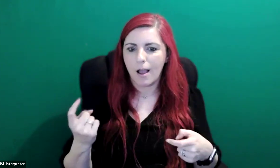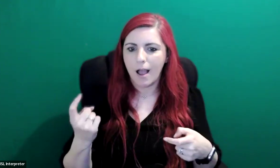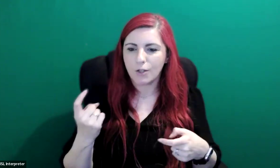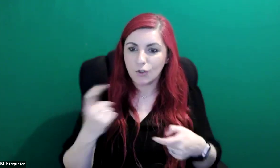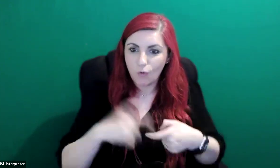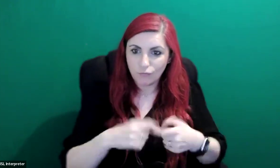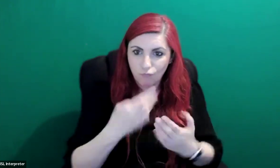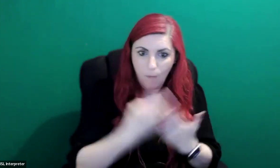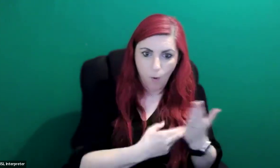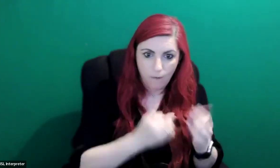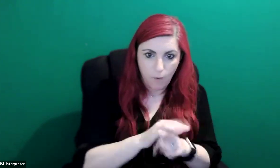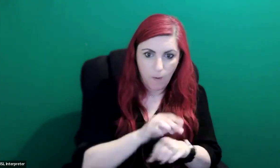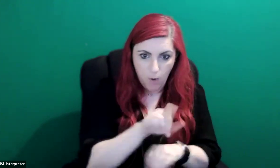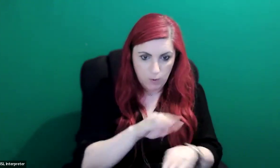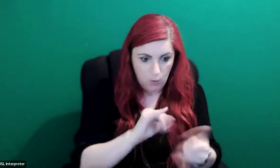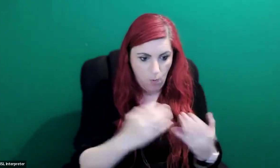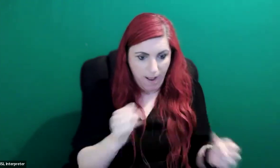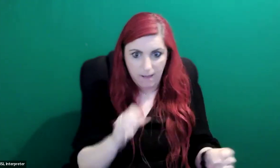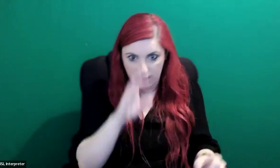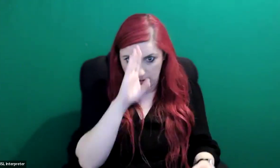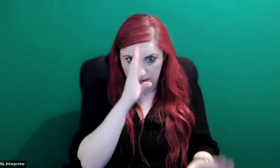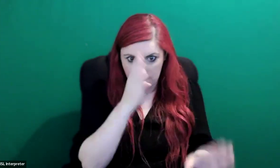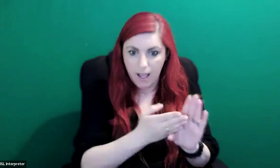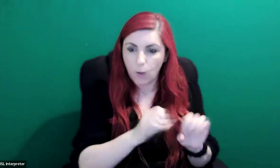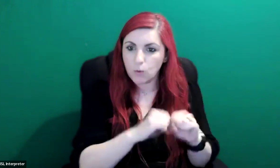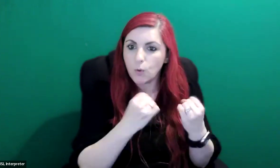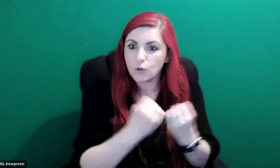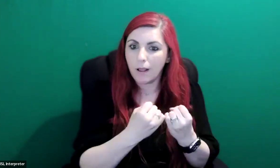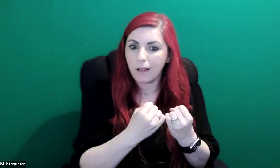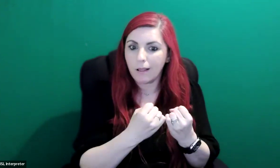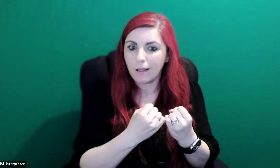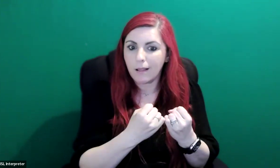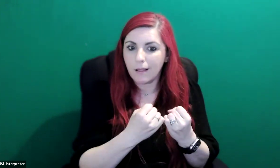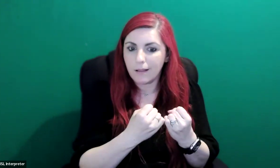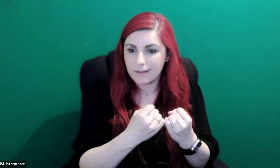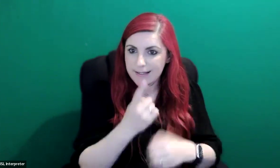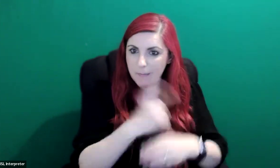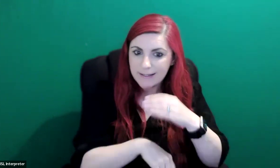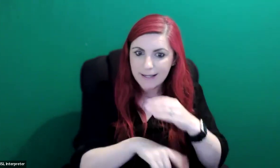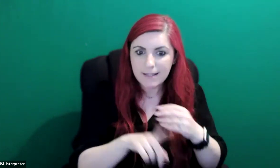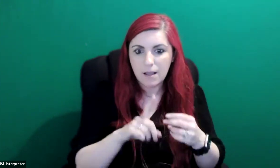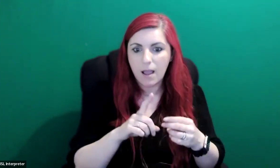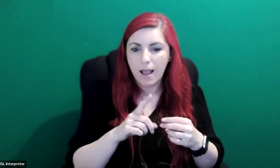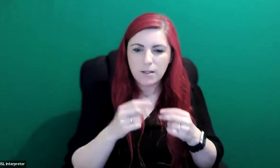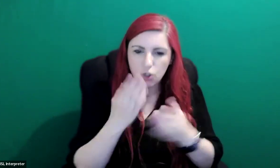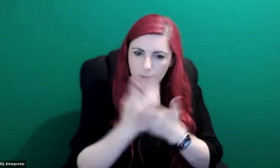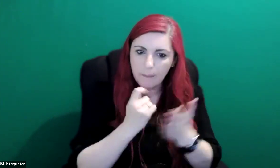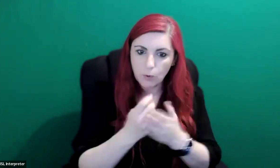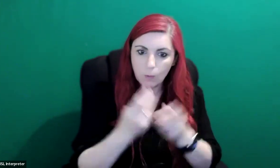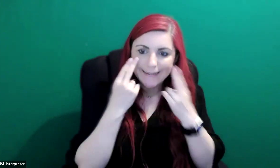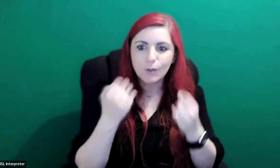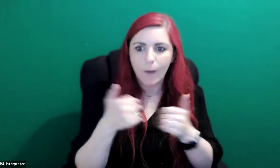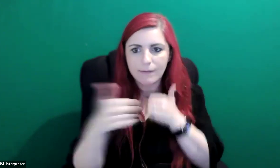psychosocial disabilities, users and survivors of psychiatry should bring it forward in their own report.